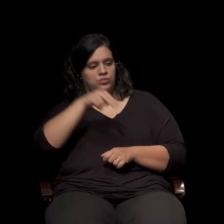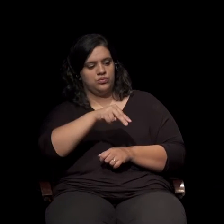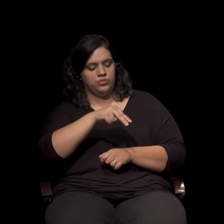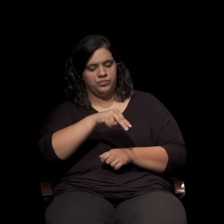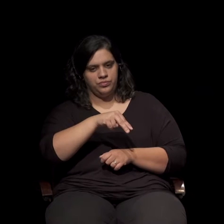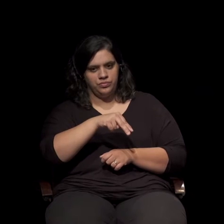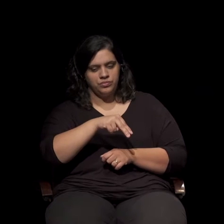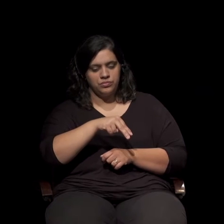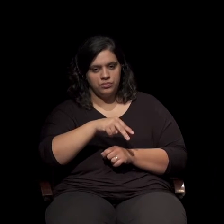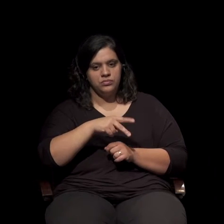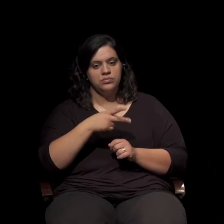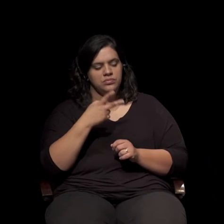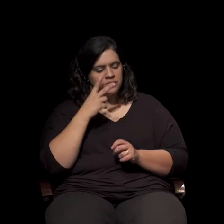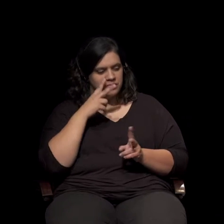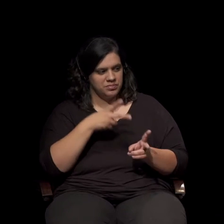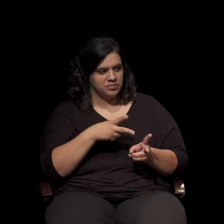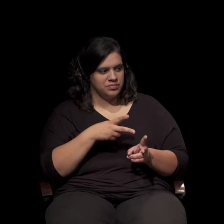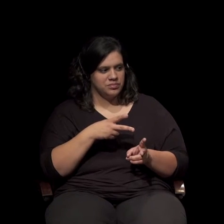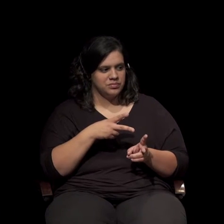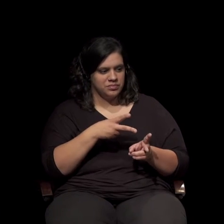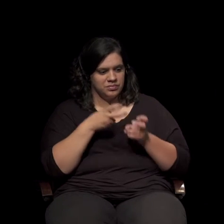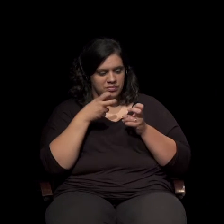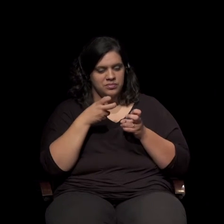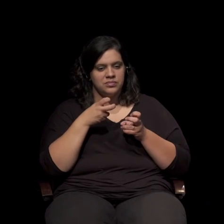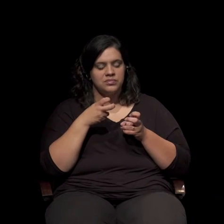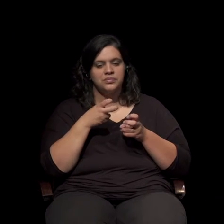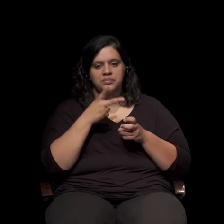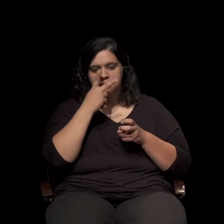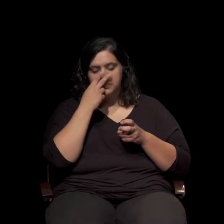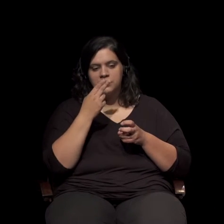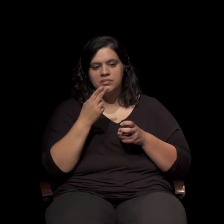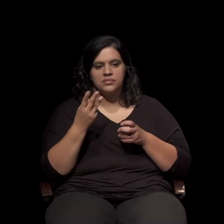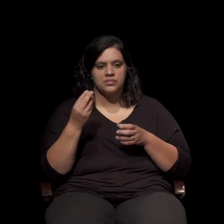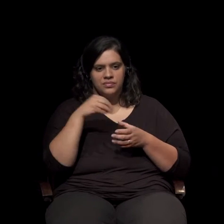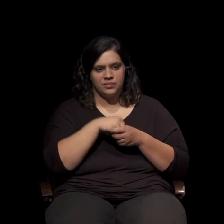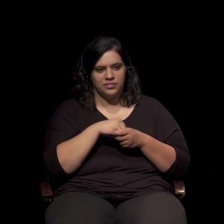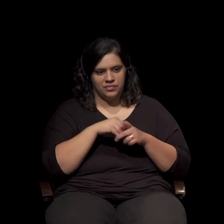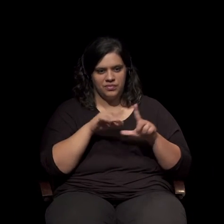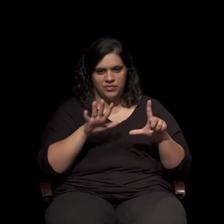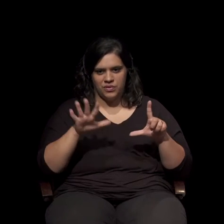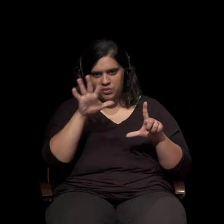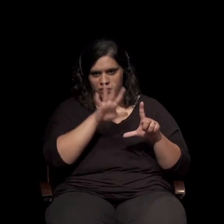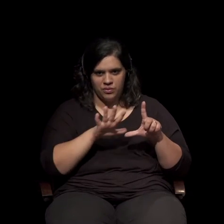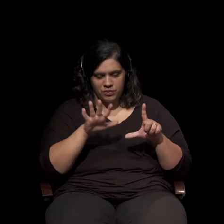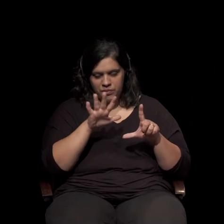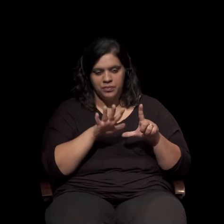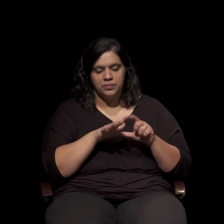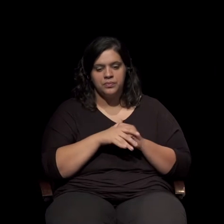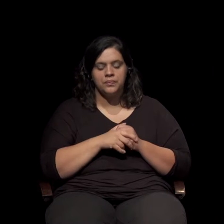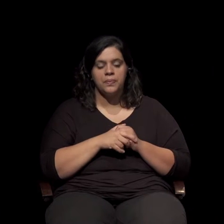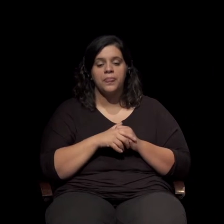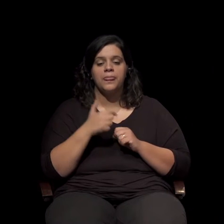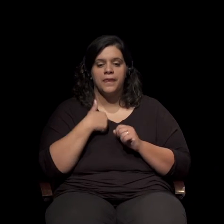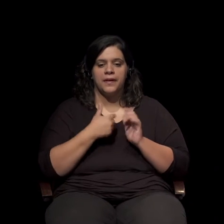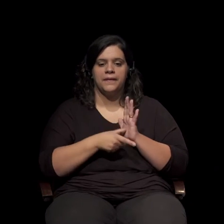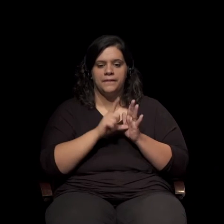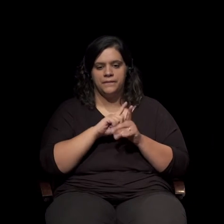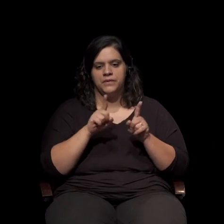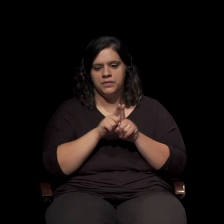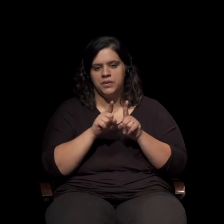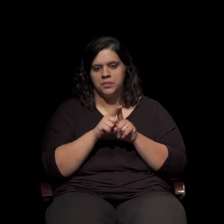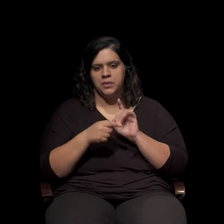of the picture. I'd like to refer to this gaze in an early work by Mary Kelly, which speaks